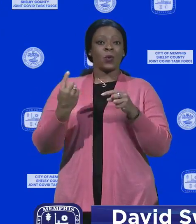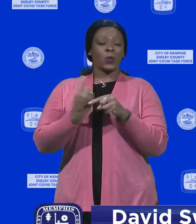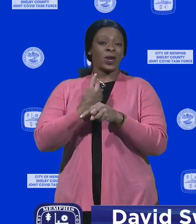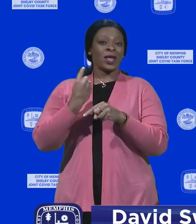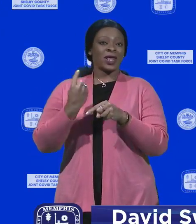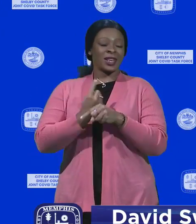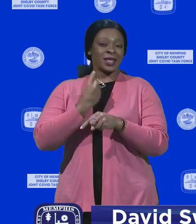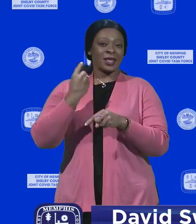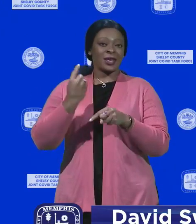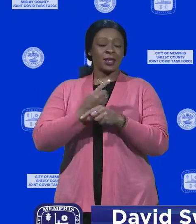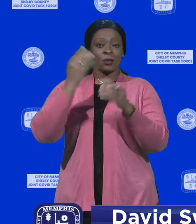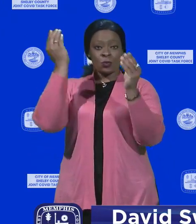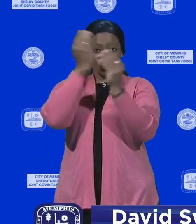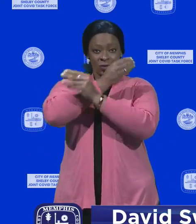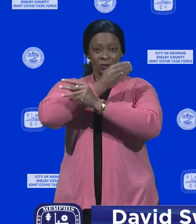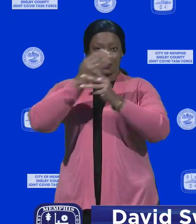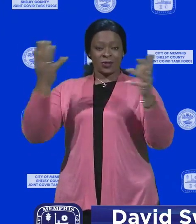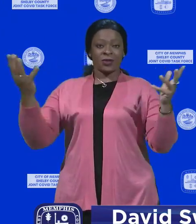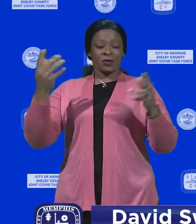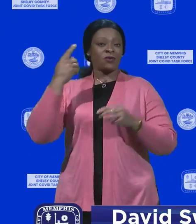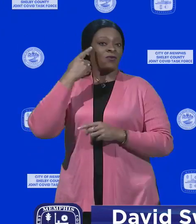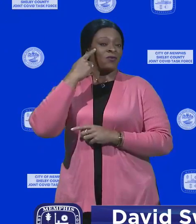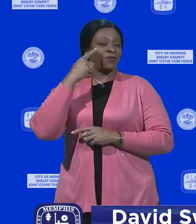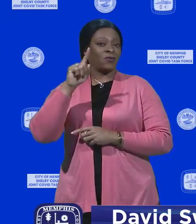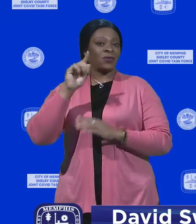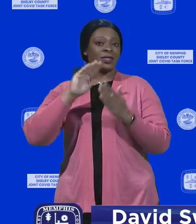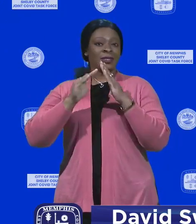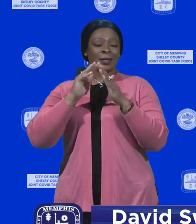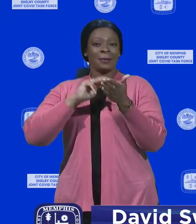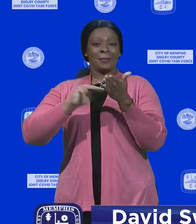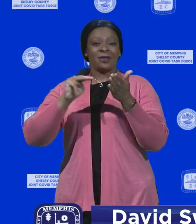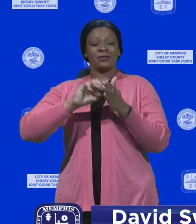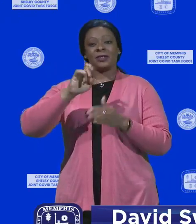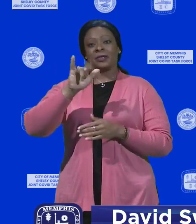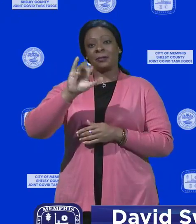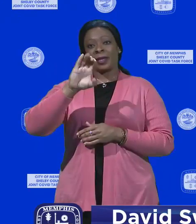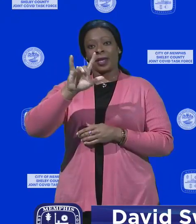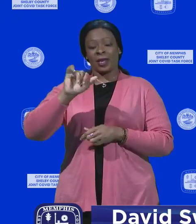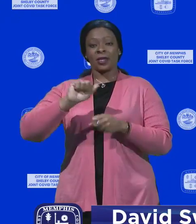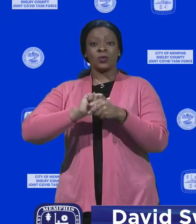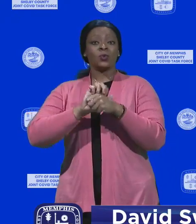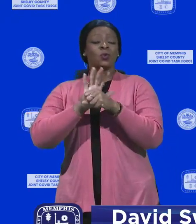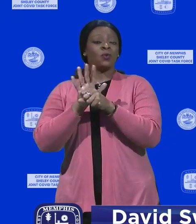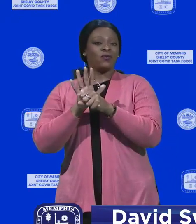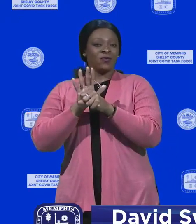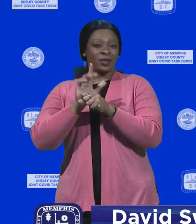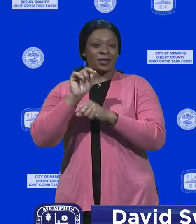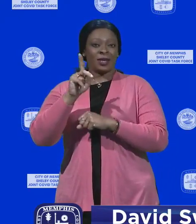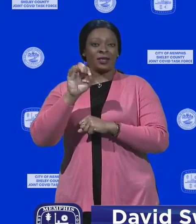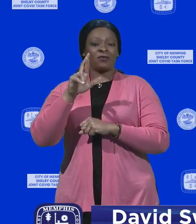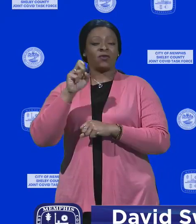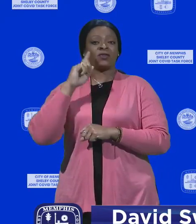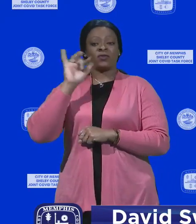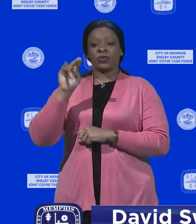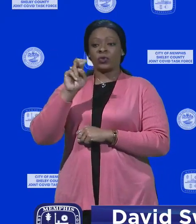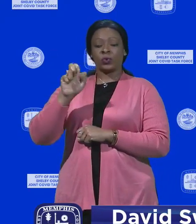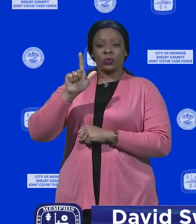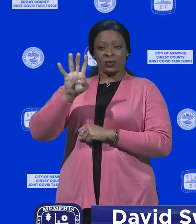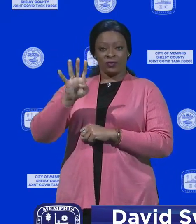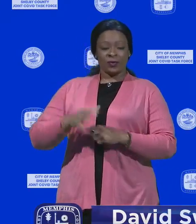scheduled press briefing of the City of Memphis Shelby County Joint COVID Task Force here on June